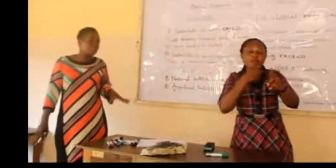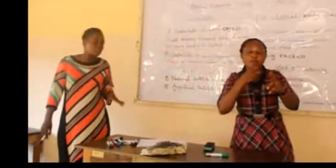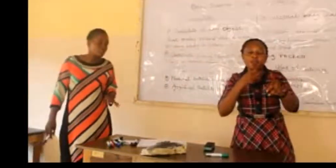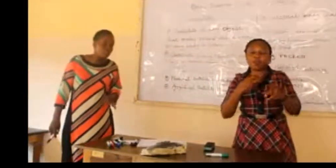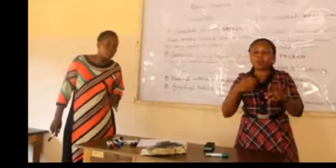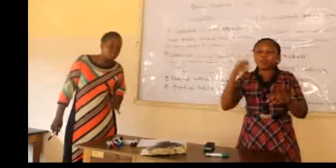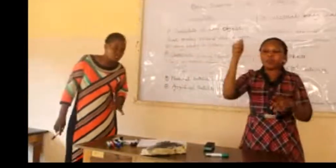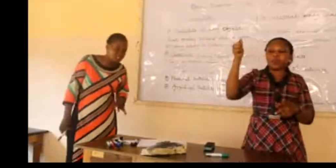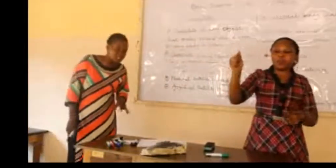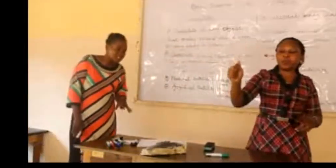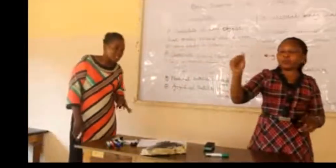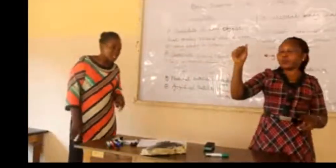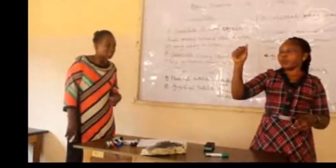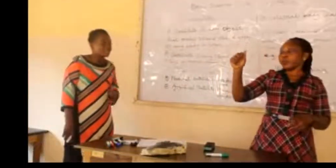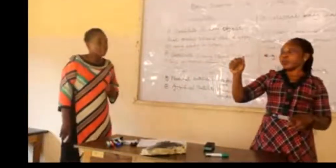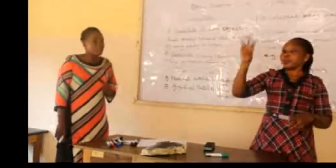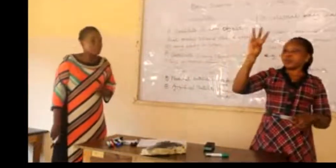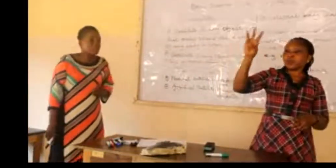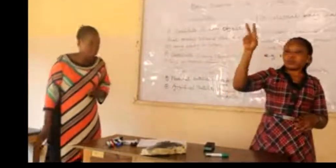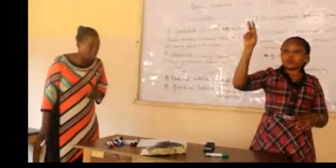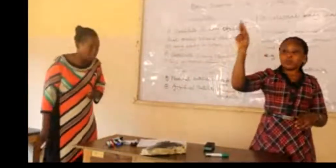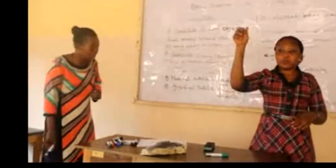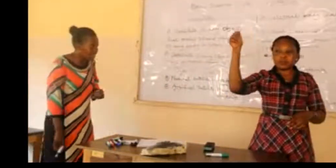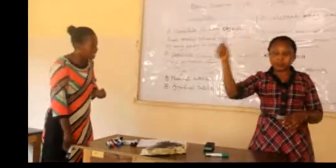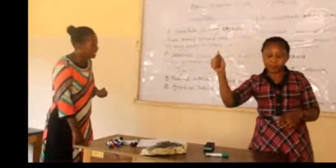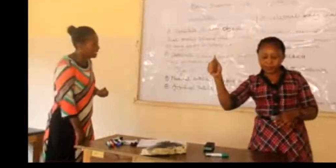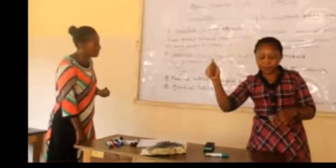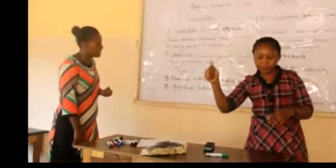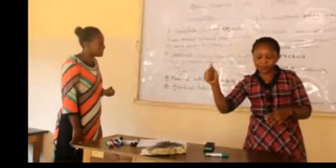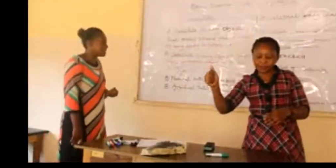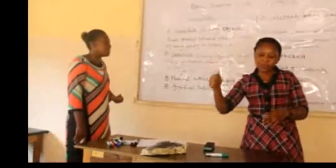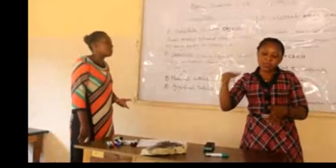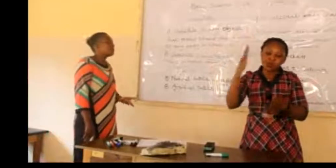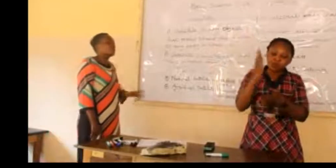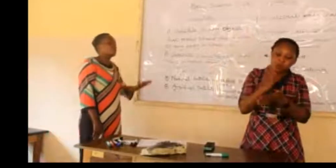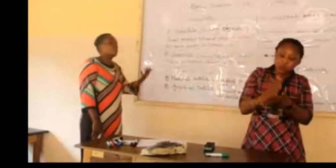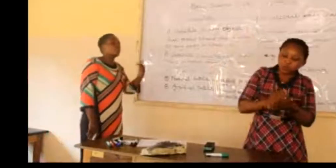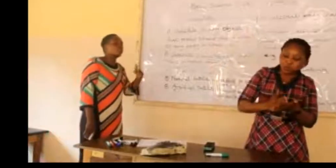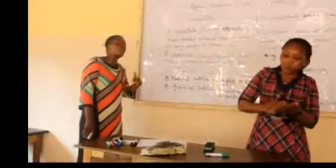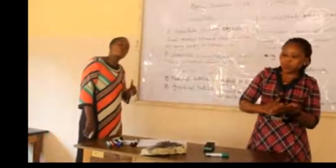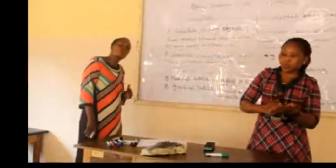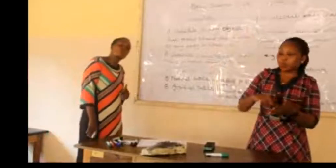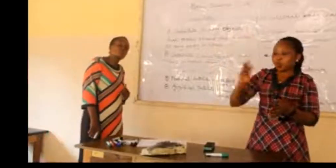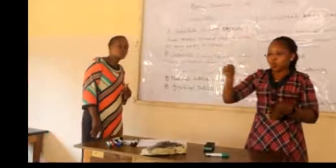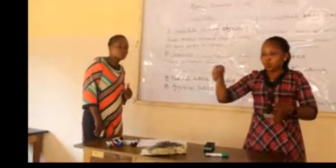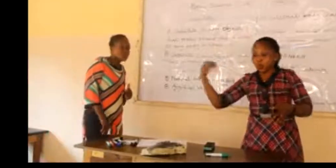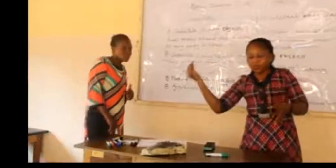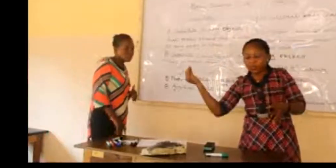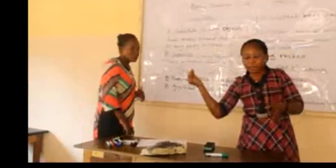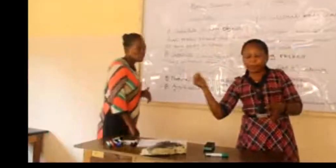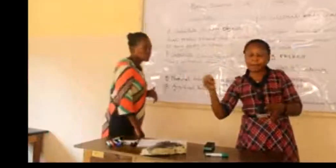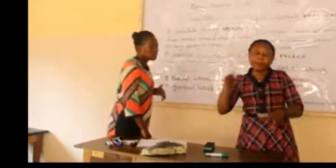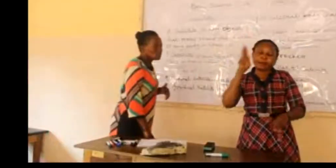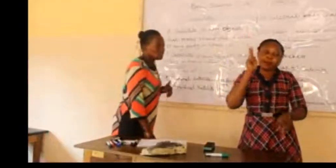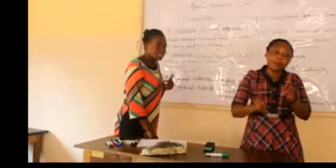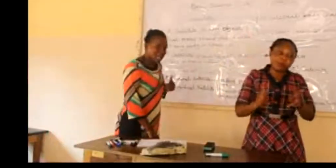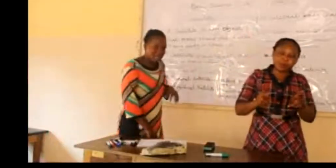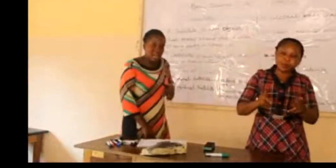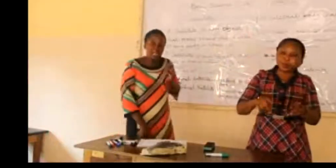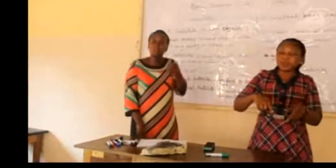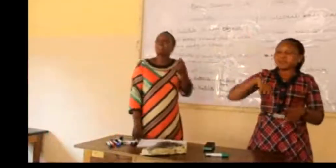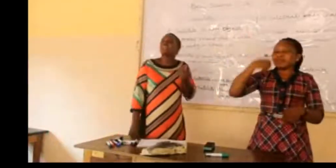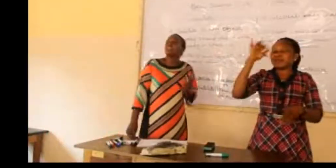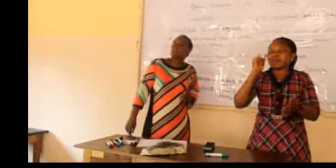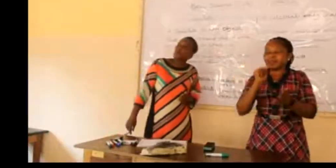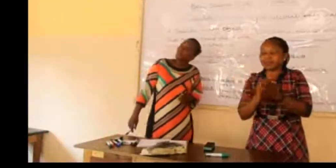Another set of history says that the first man in Anambra State came from Ibuku. There